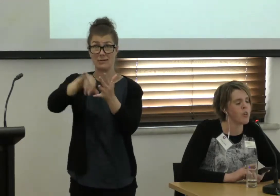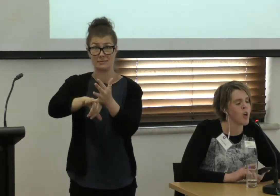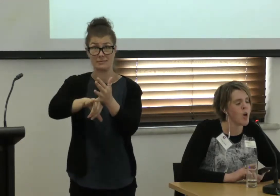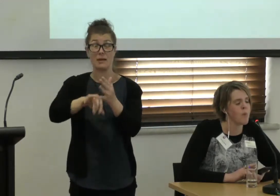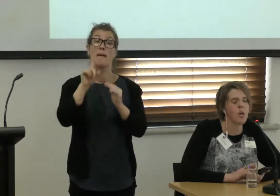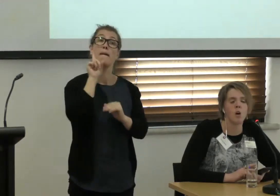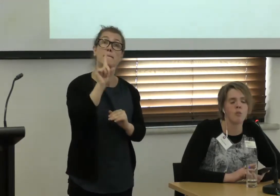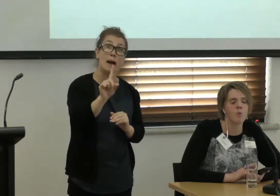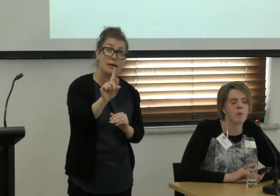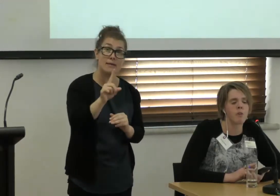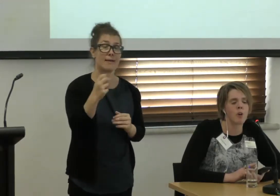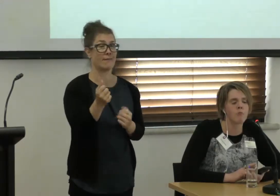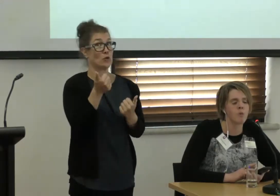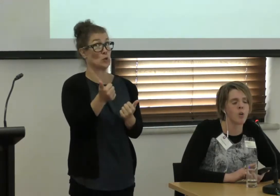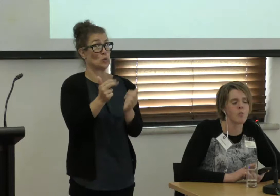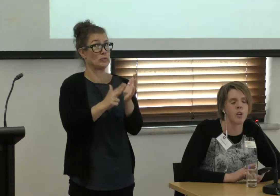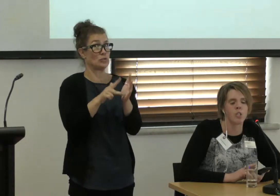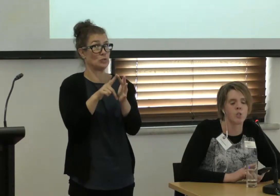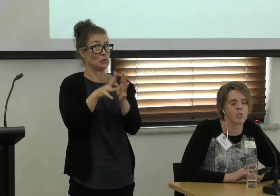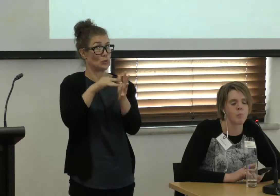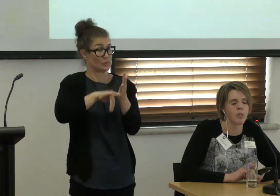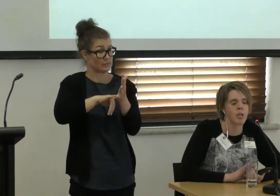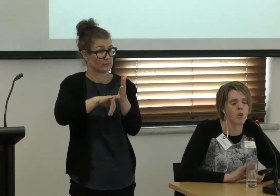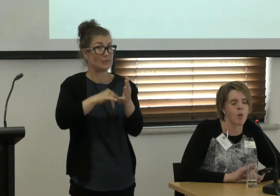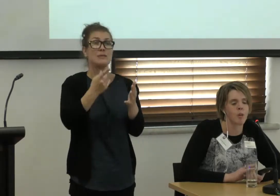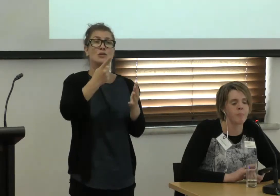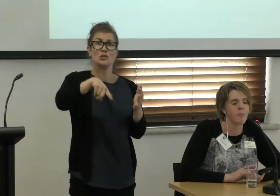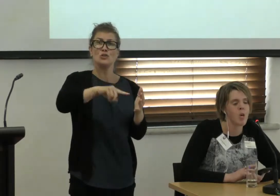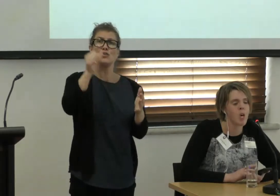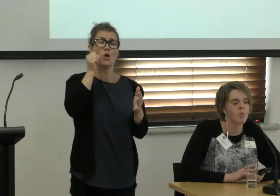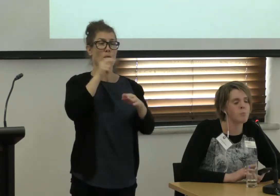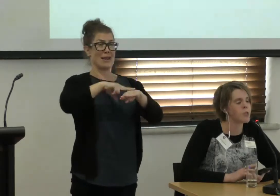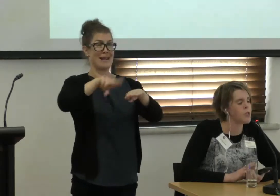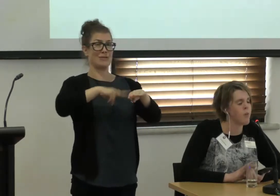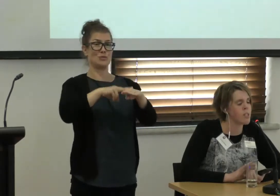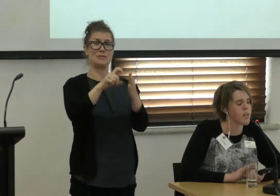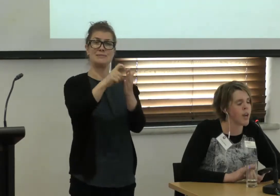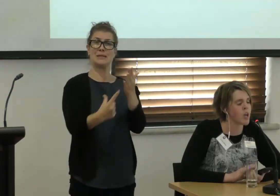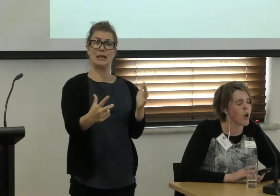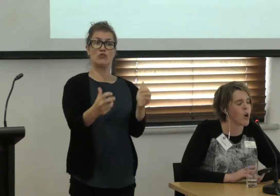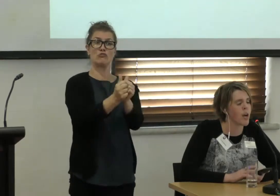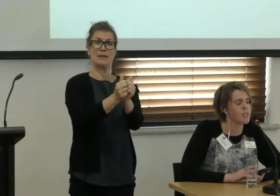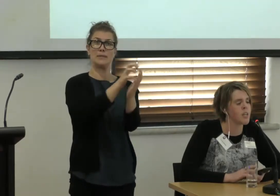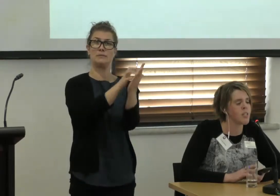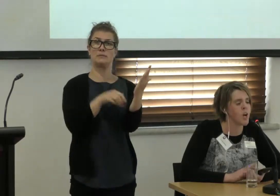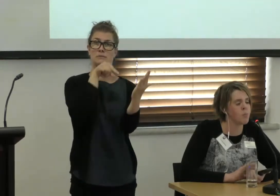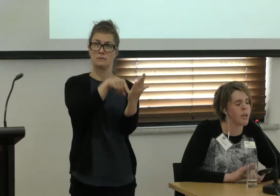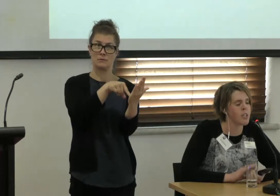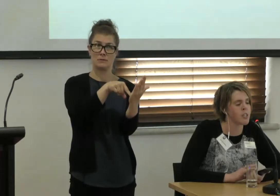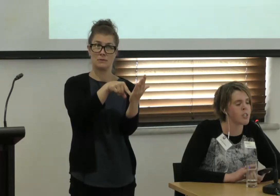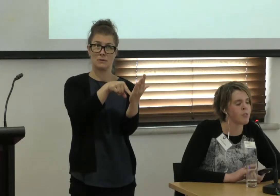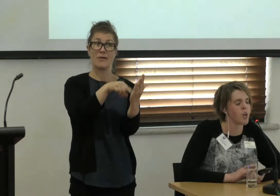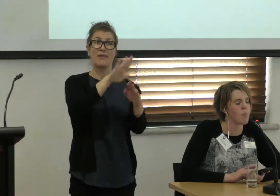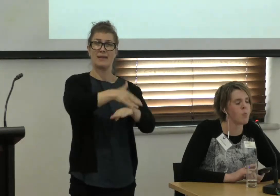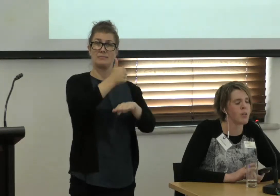though. Many of you will be very familiar with the National Disability Agreement. It was produced around a decade ago and it sets out